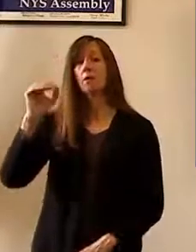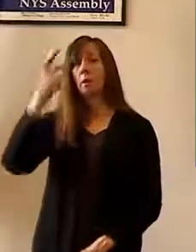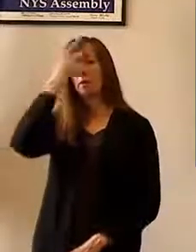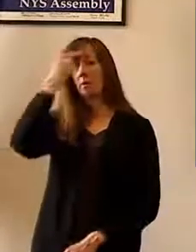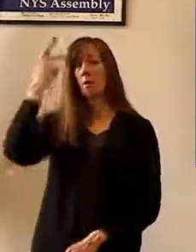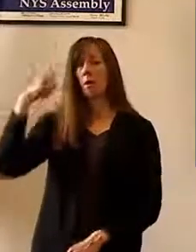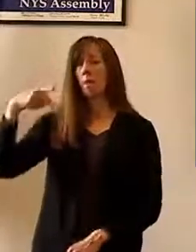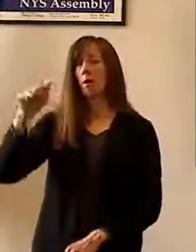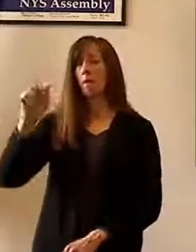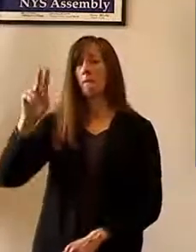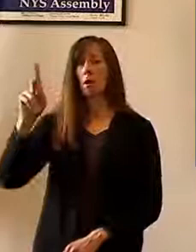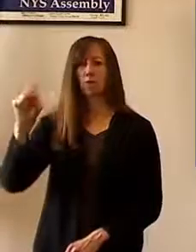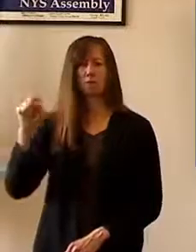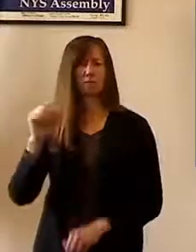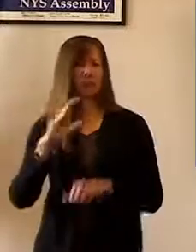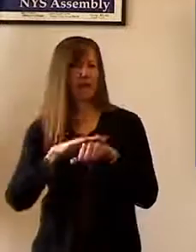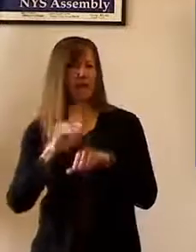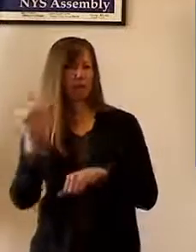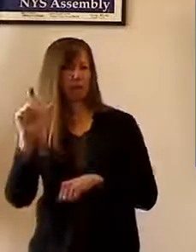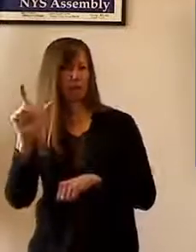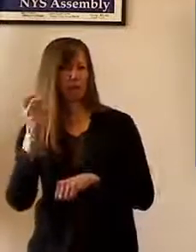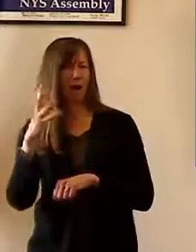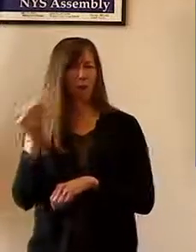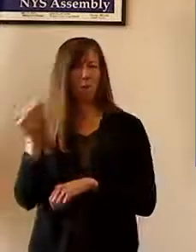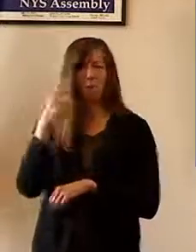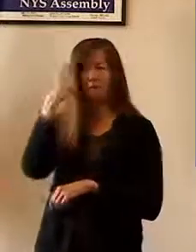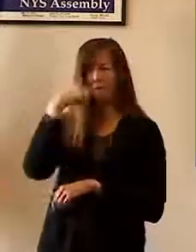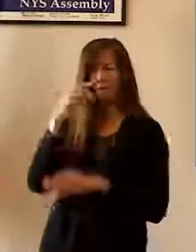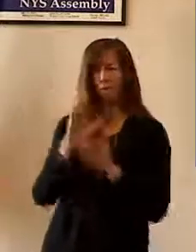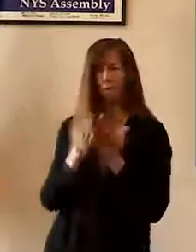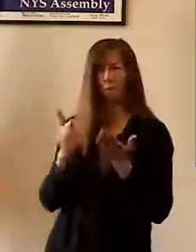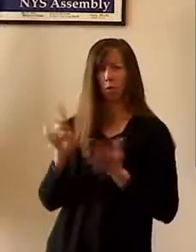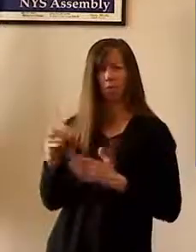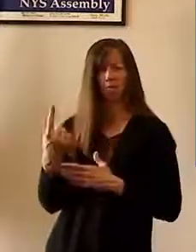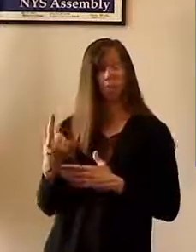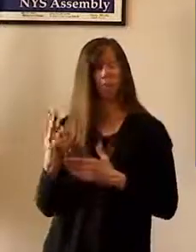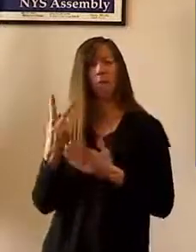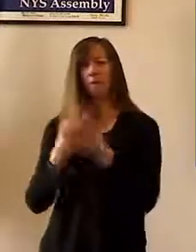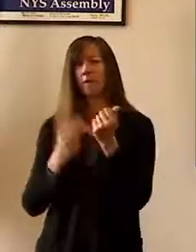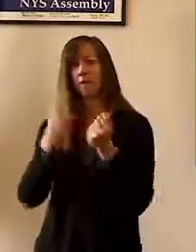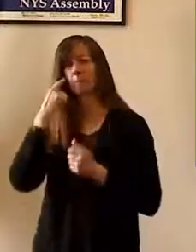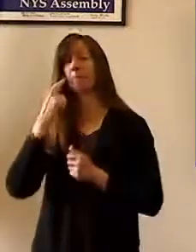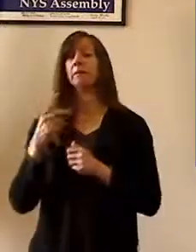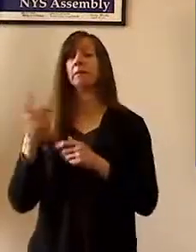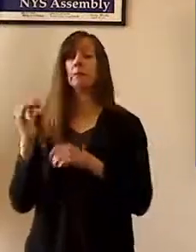Facebook? Anyway. We're going to go back to Dr. V for a couple questions